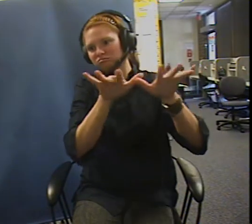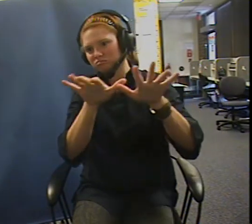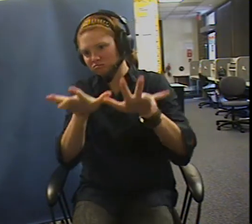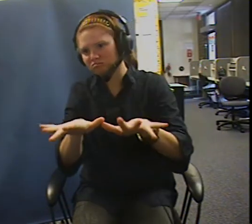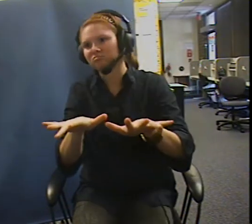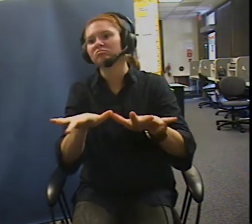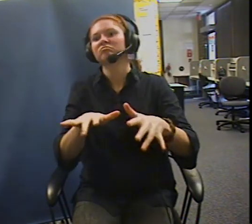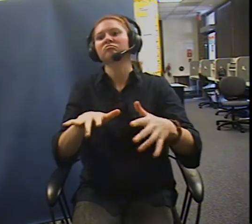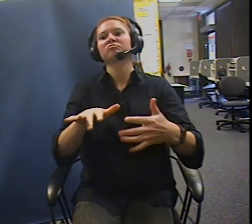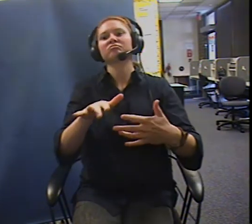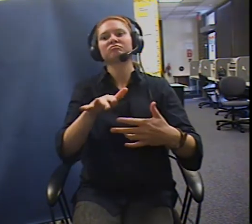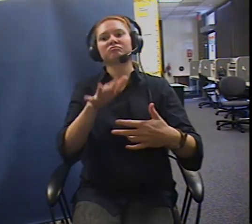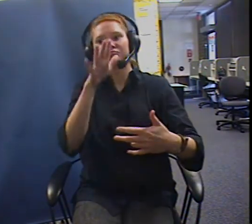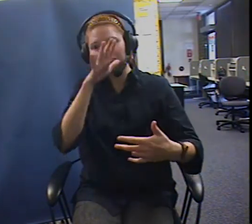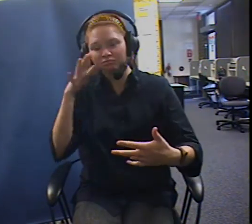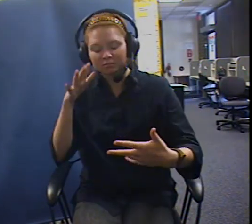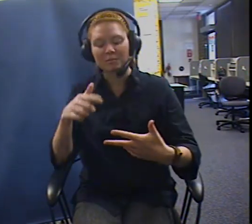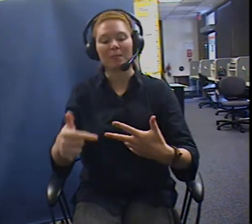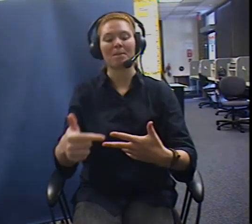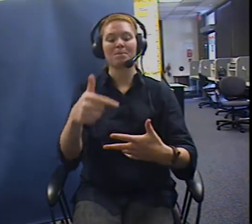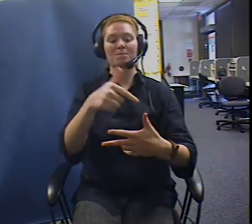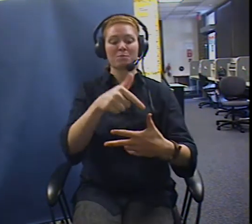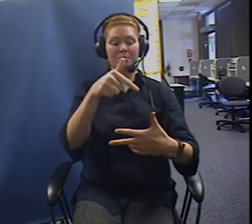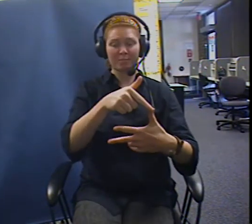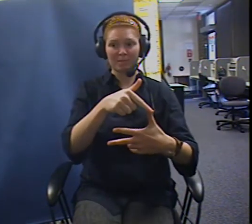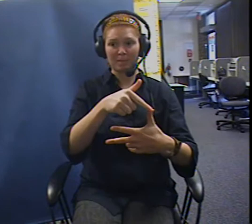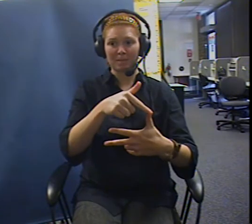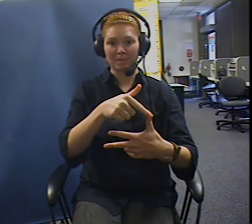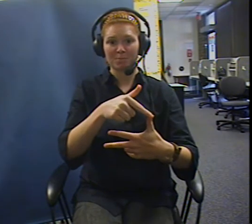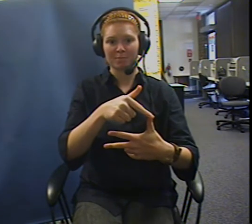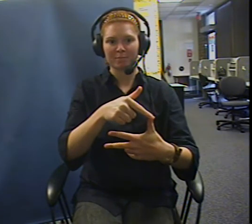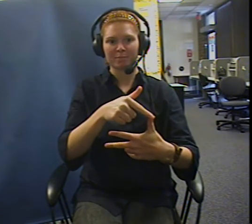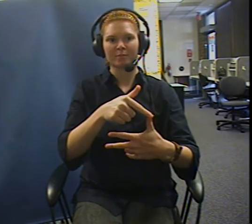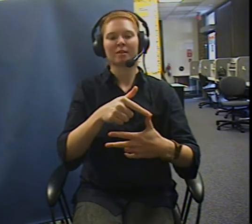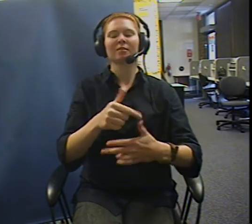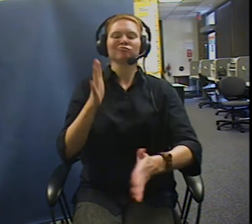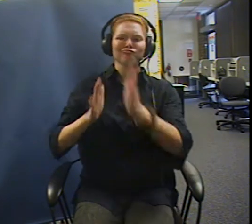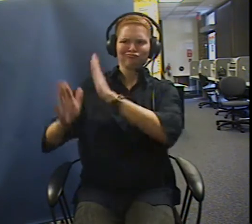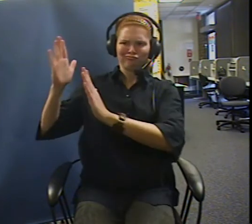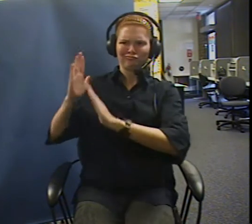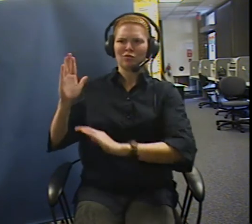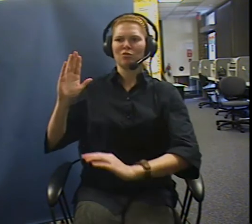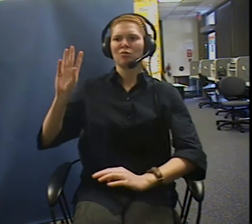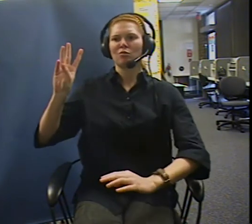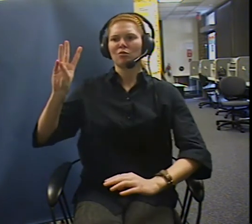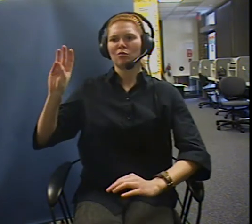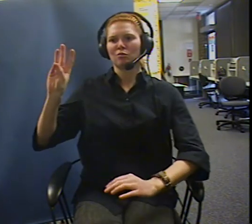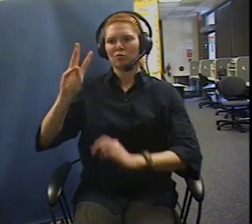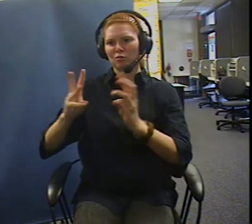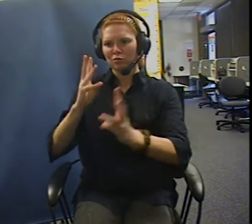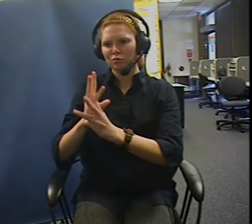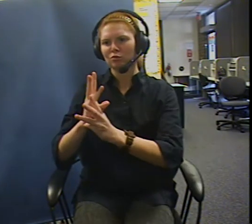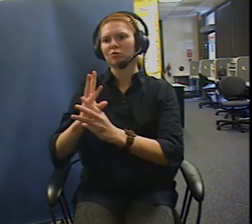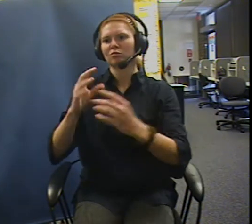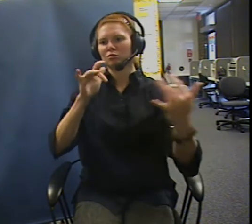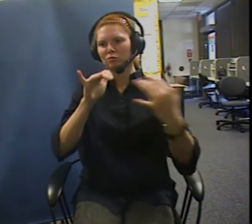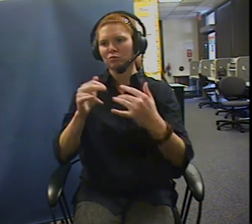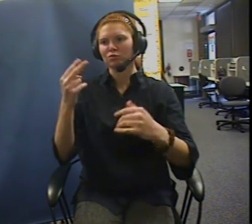began to decentralize out of the central cities before World War II, the flood of movement didn't occur until after the